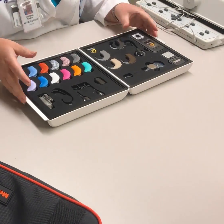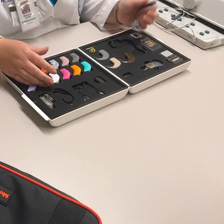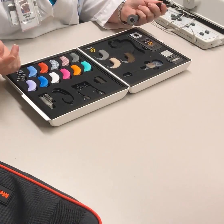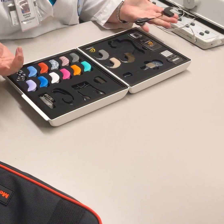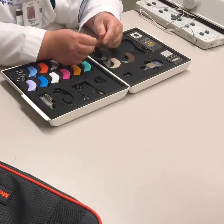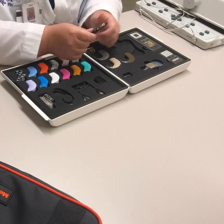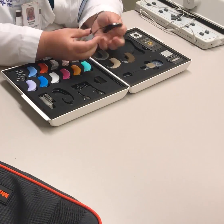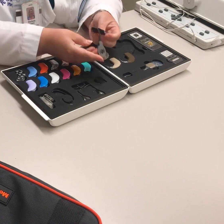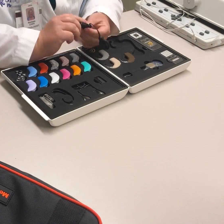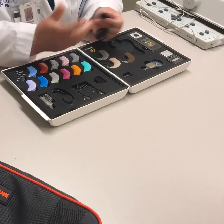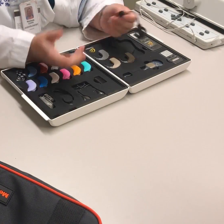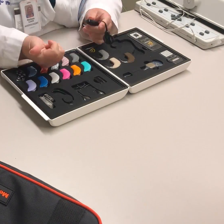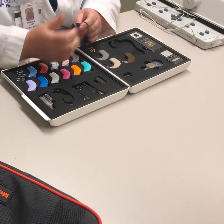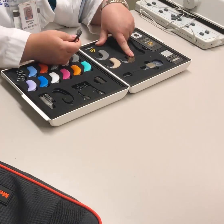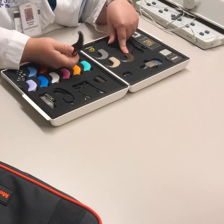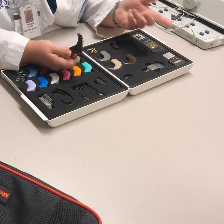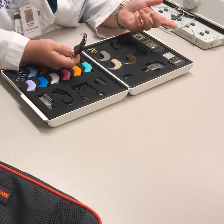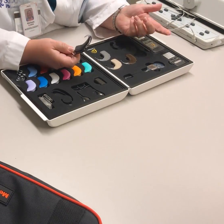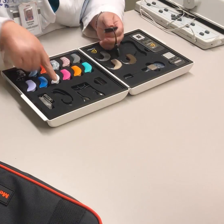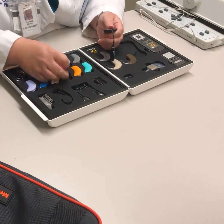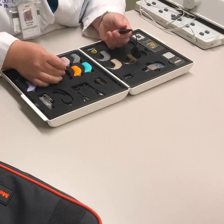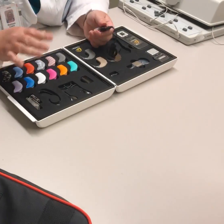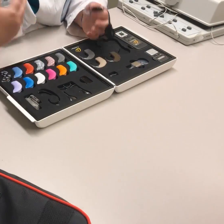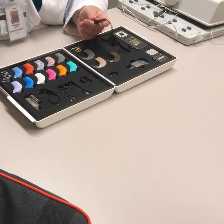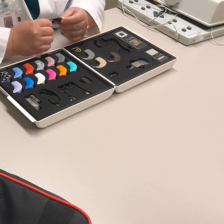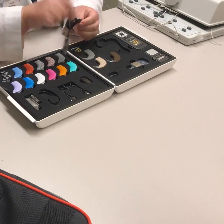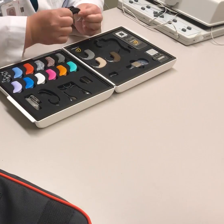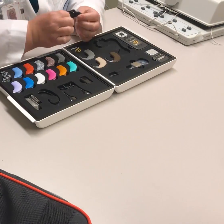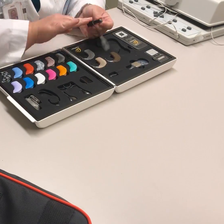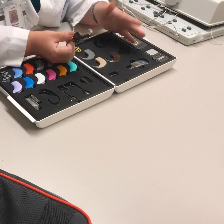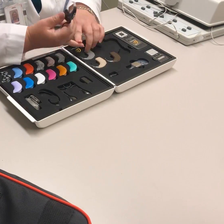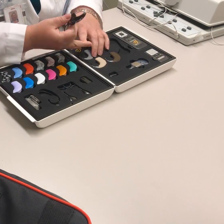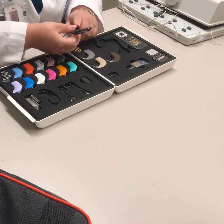my audiologist and I discussed which option would be the best for me.